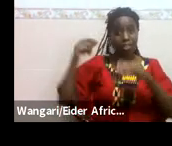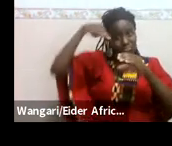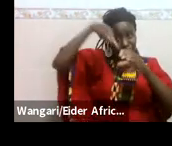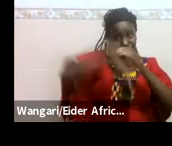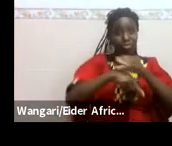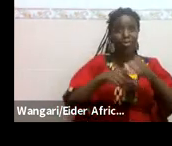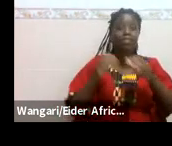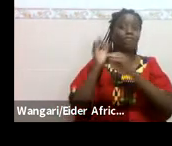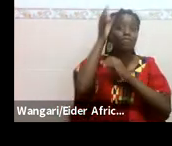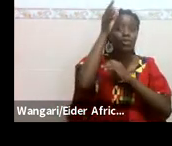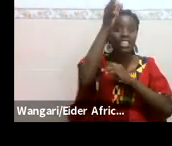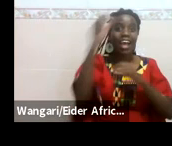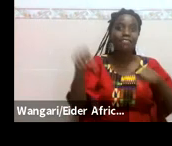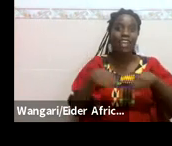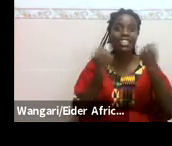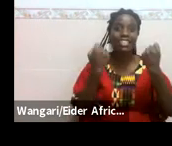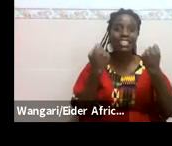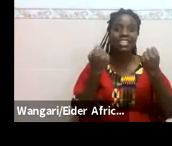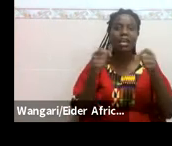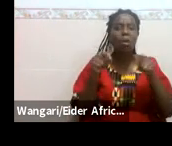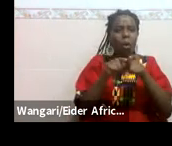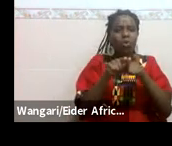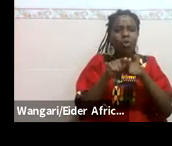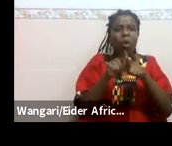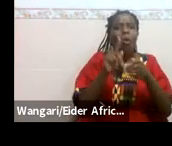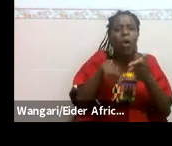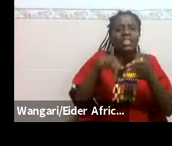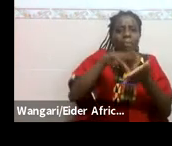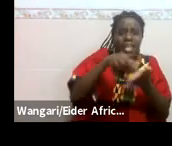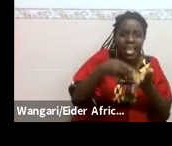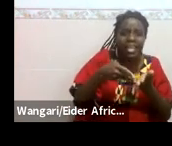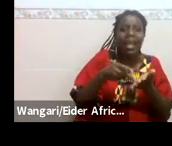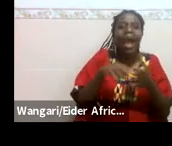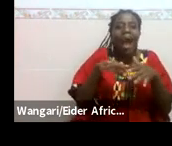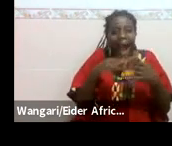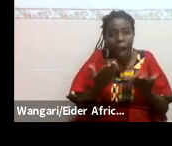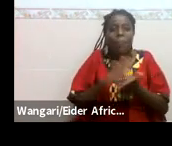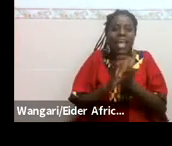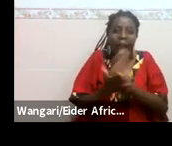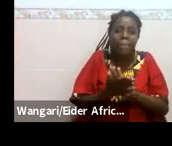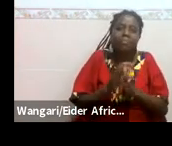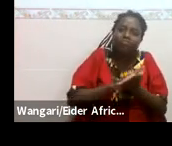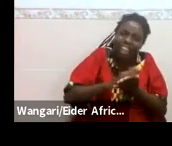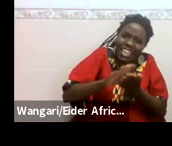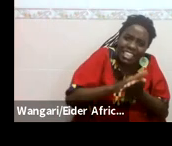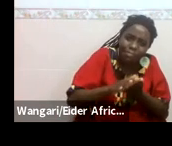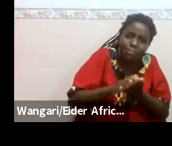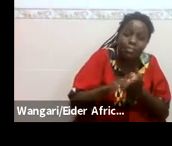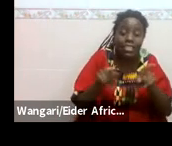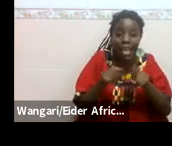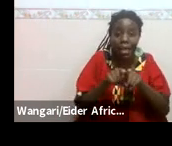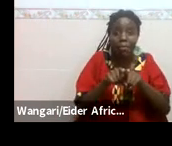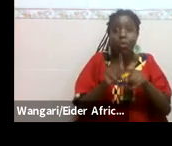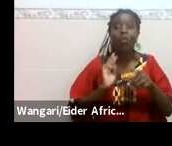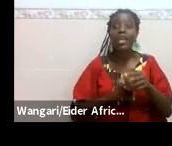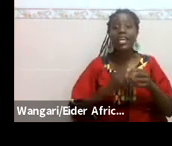events. What does it even mean to be effective? I think that one of the things that we have discussed with this team is also what